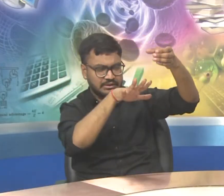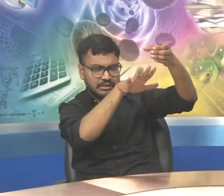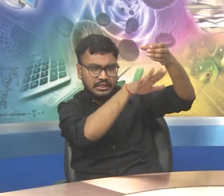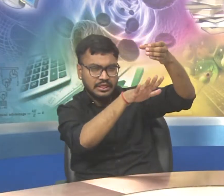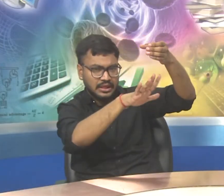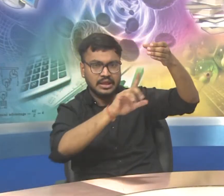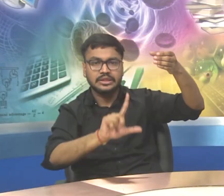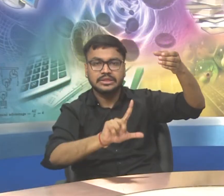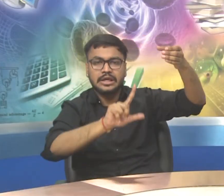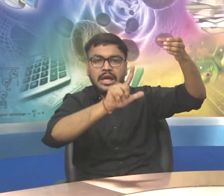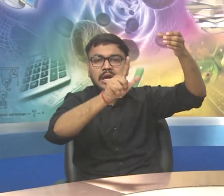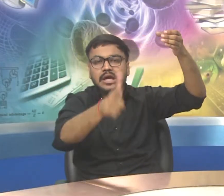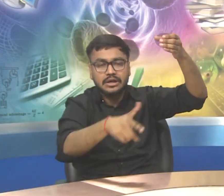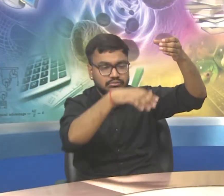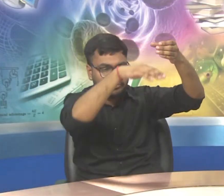suspension of soil and water